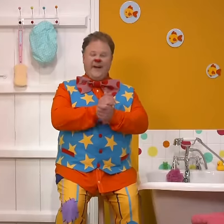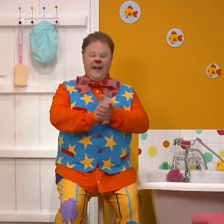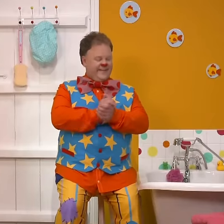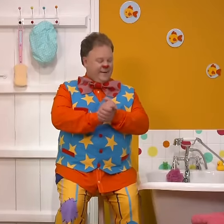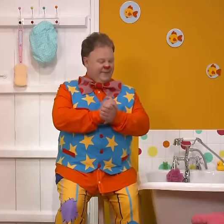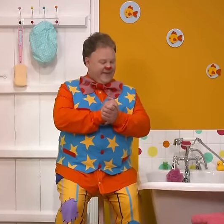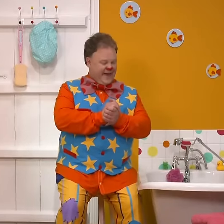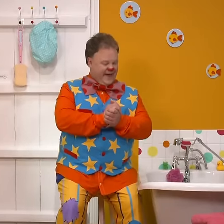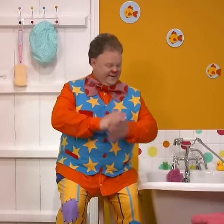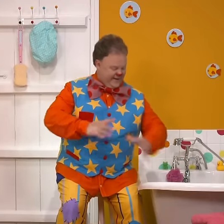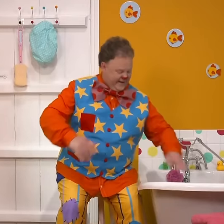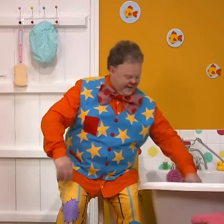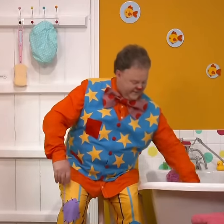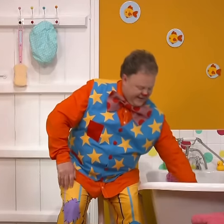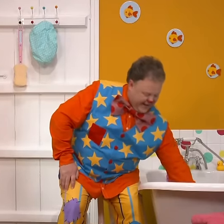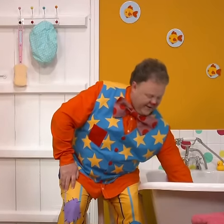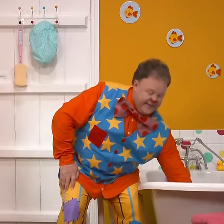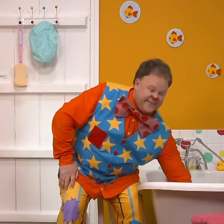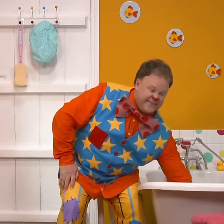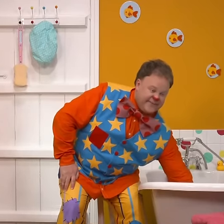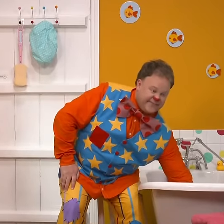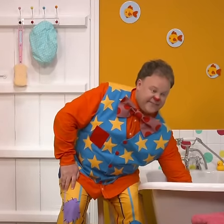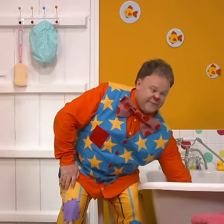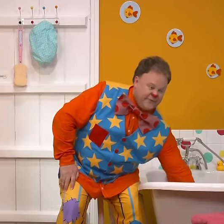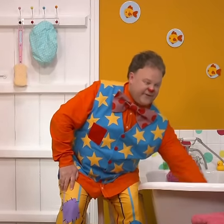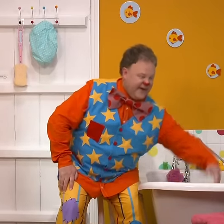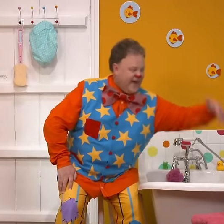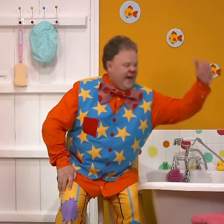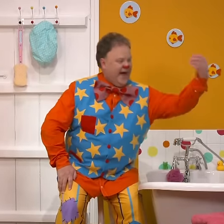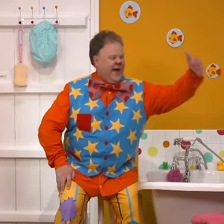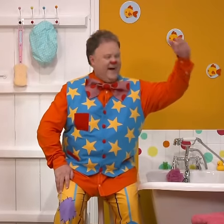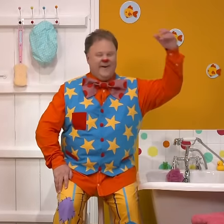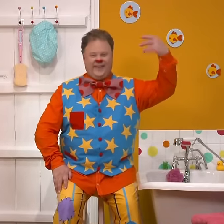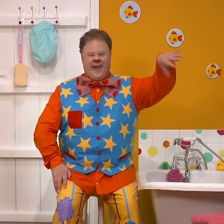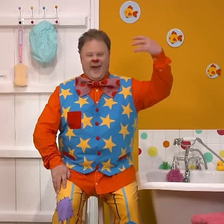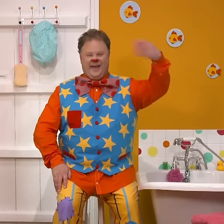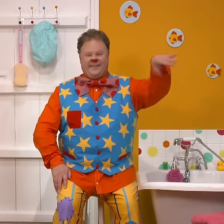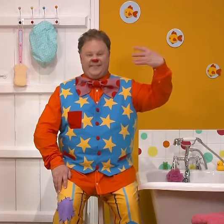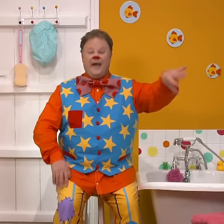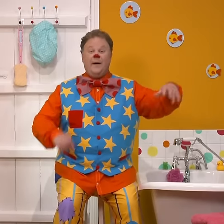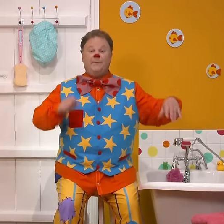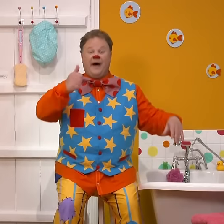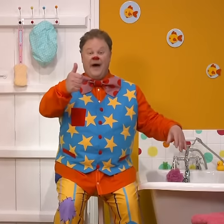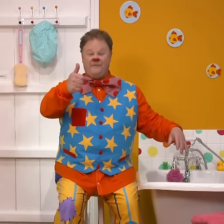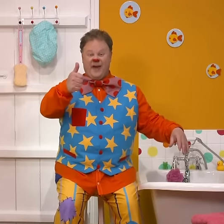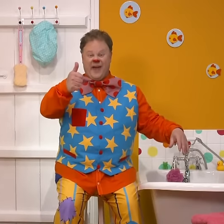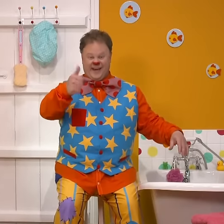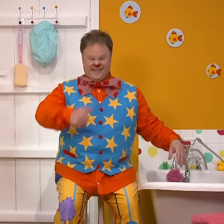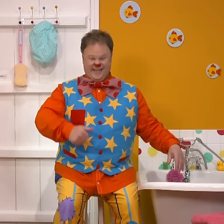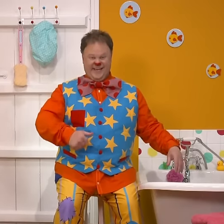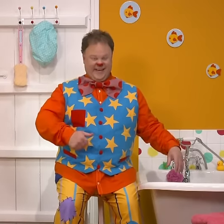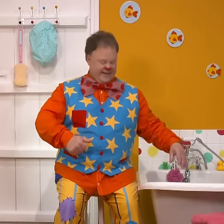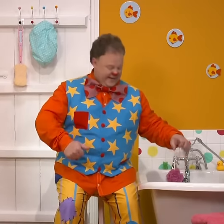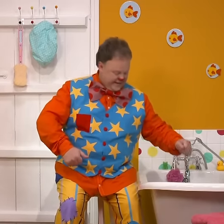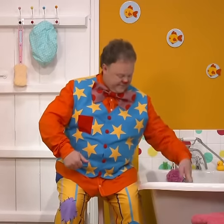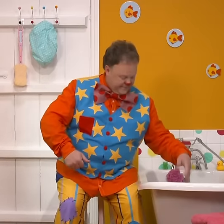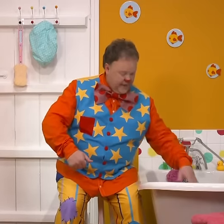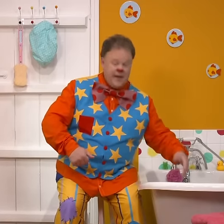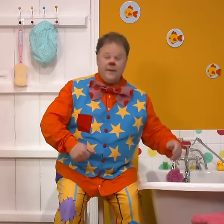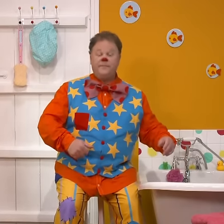Right, Tumbled Head. Here we go. Let's just test the water. Oh, yes. Perfect. Is it time for